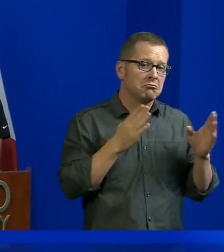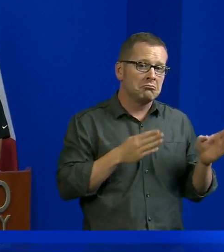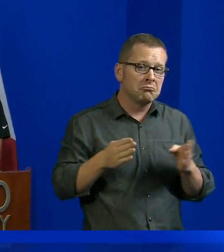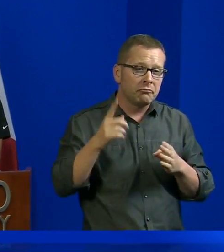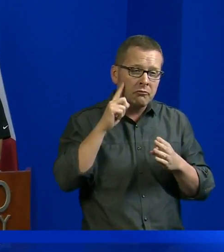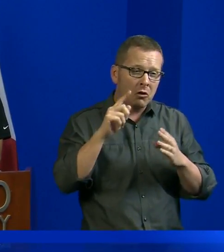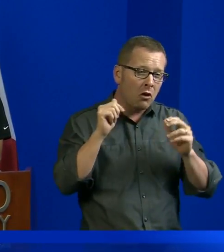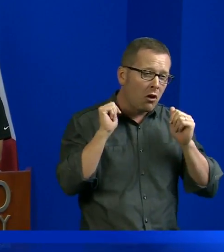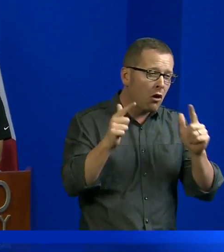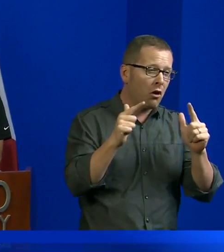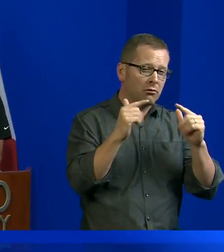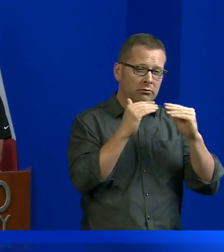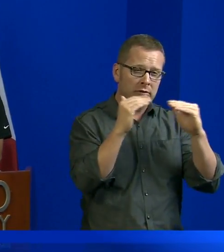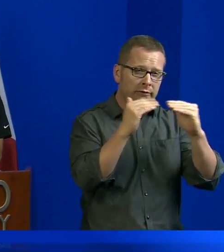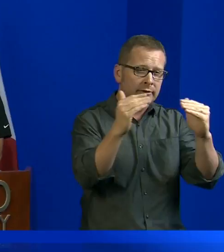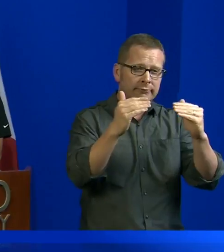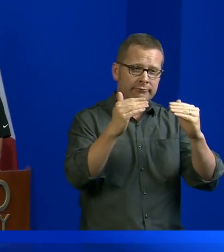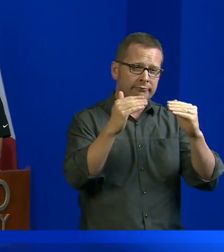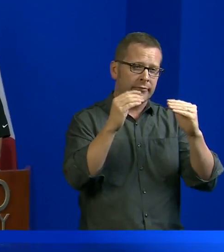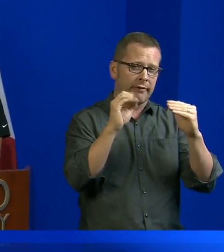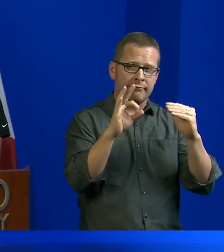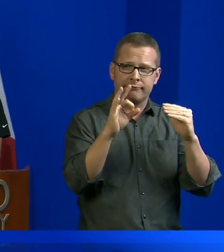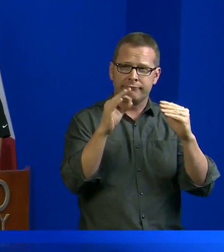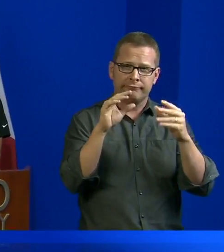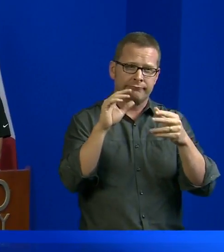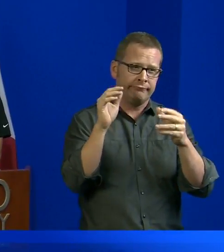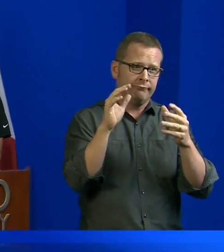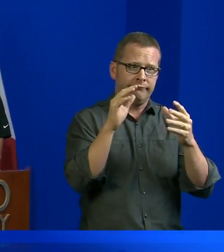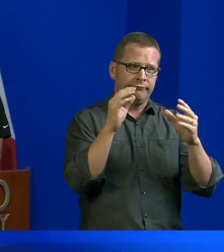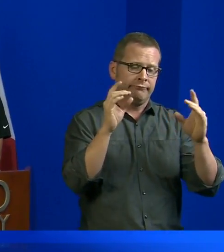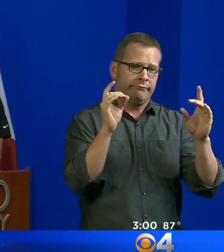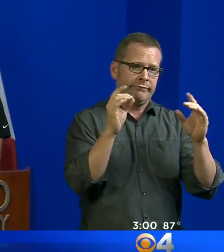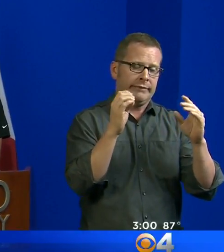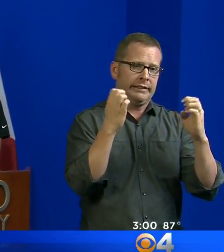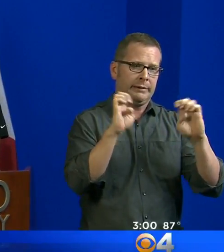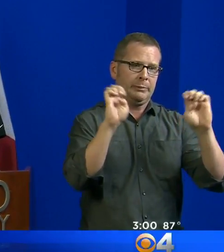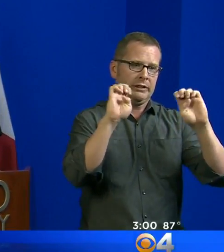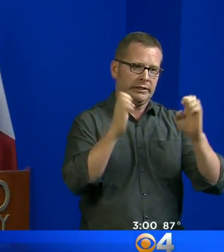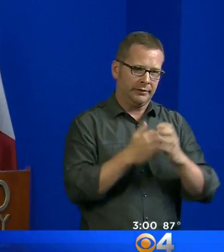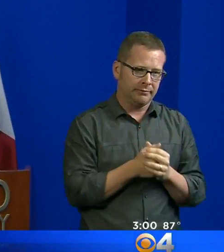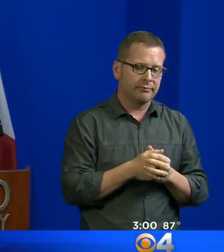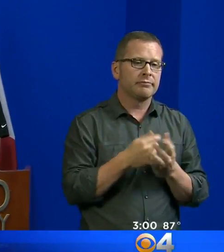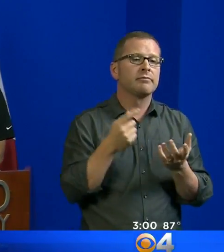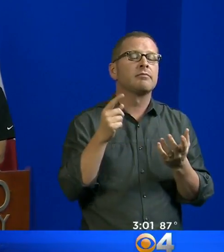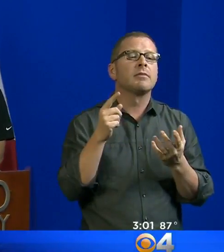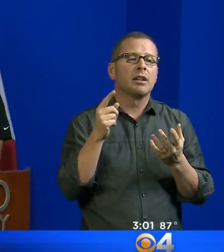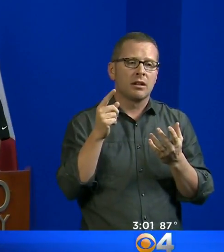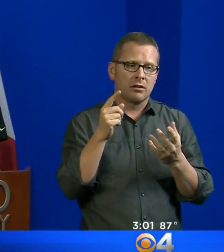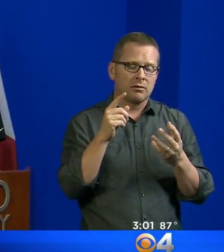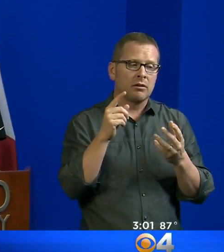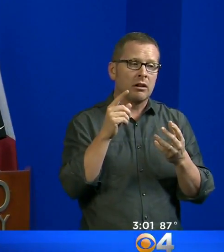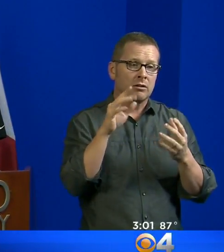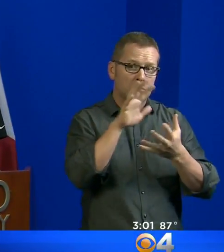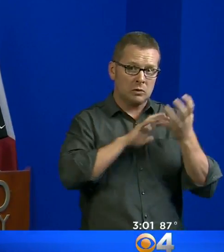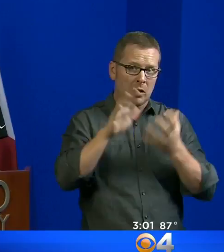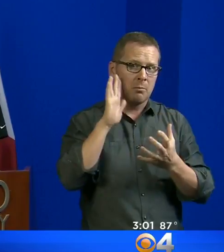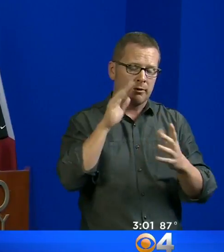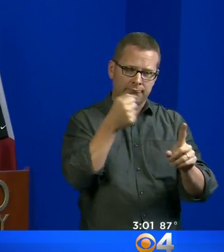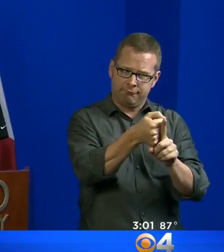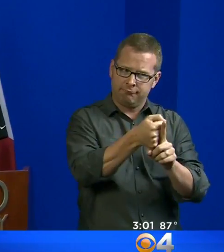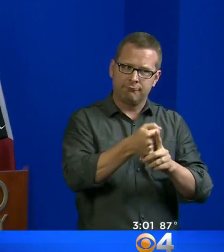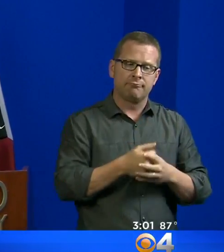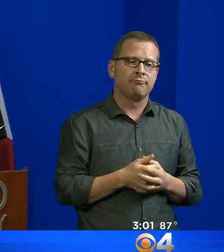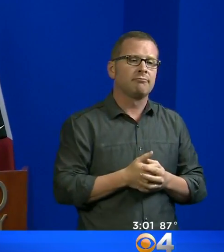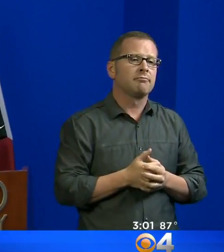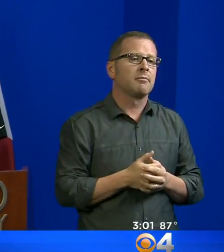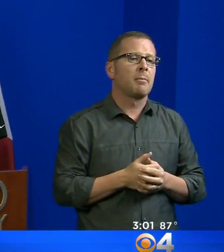visitors safe as we live through this storm together. We are asking residents living in low-lying, flood-prone areas